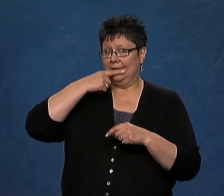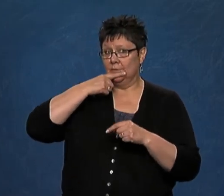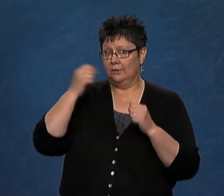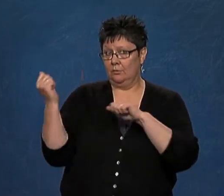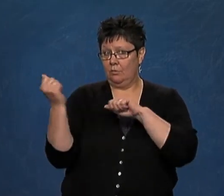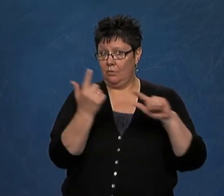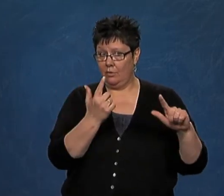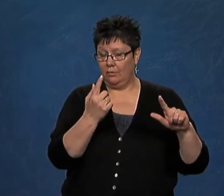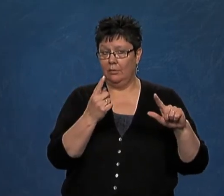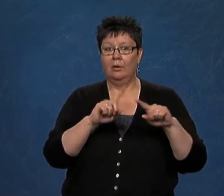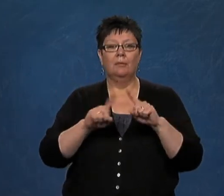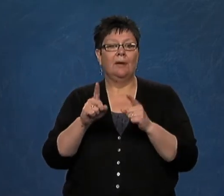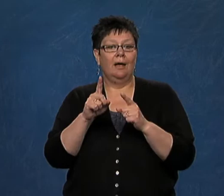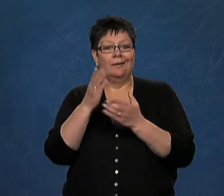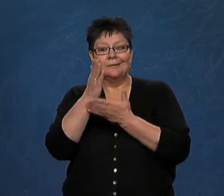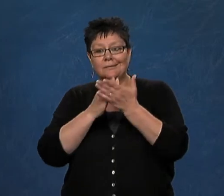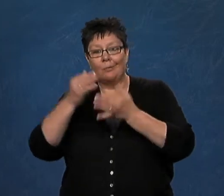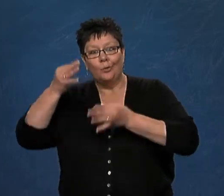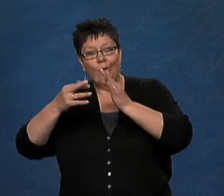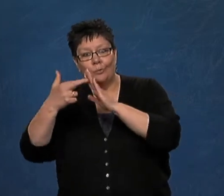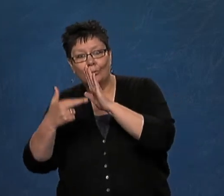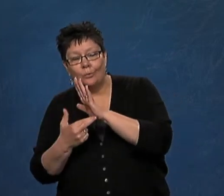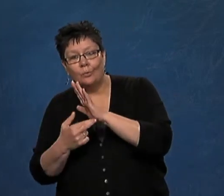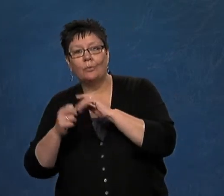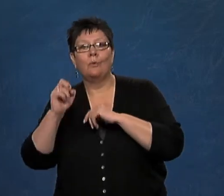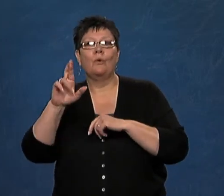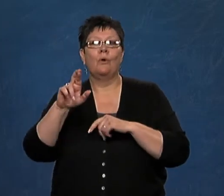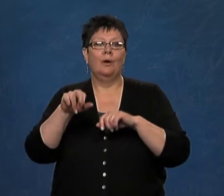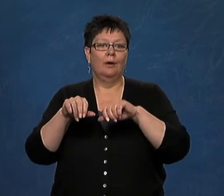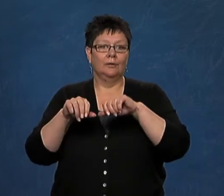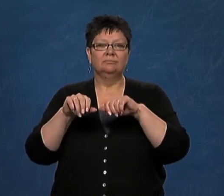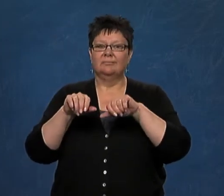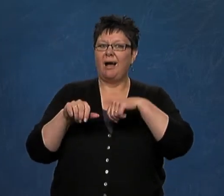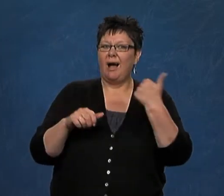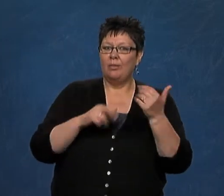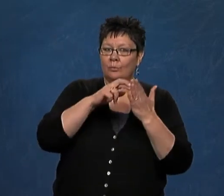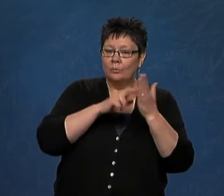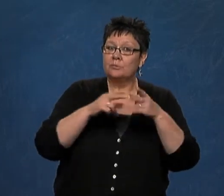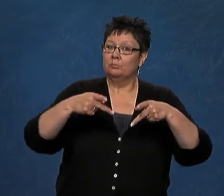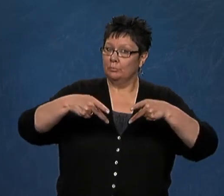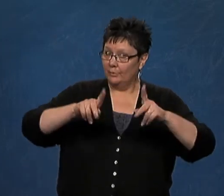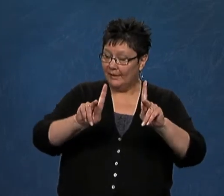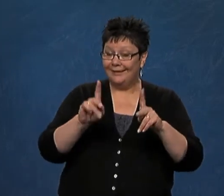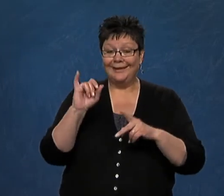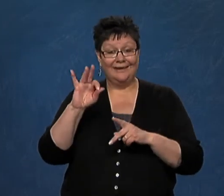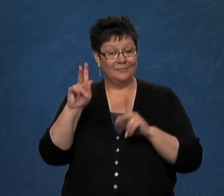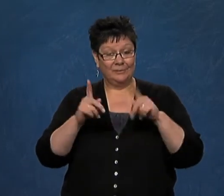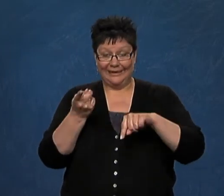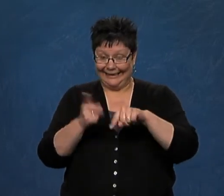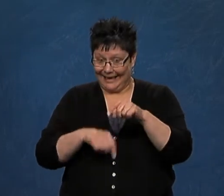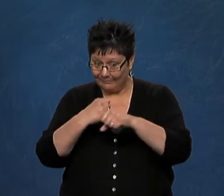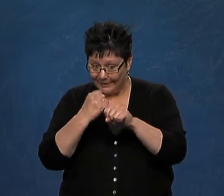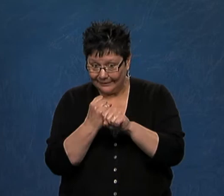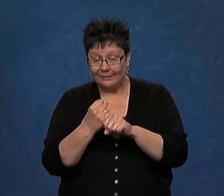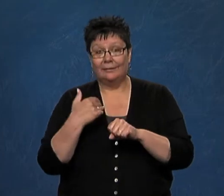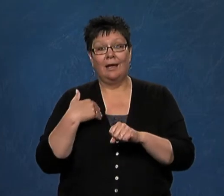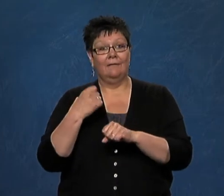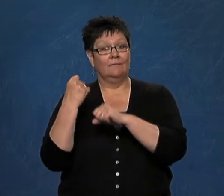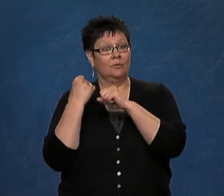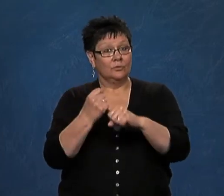interpreters. Everyone that was involved was hearing. Some court rulings were done through the phone if people couldn't make it